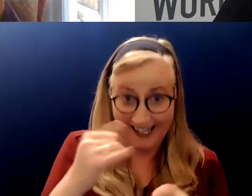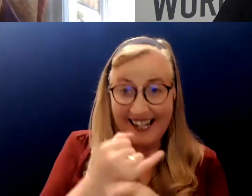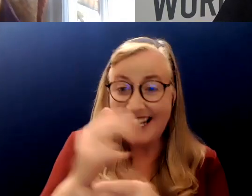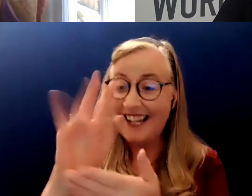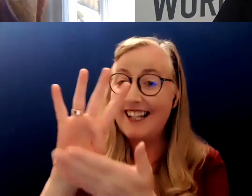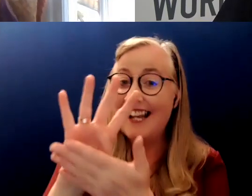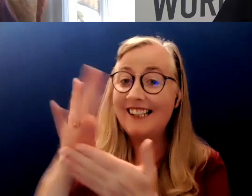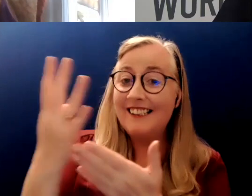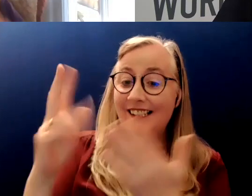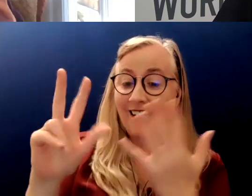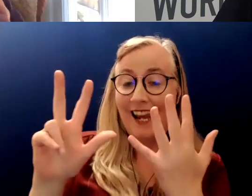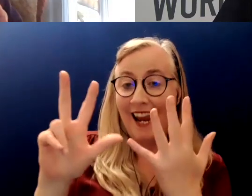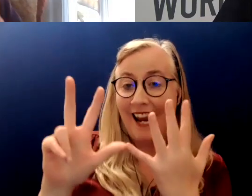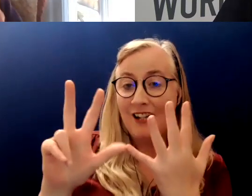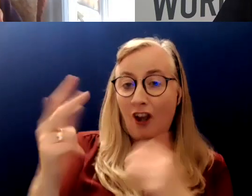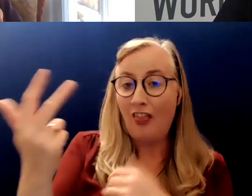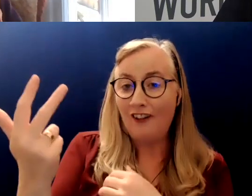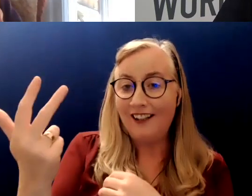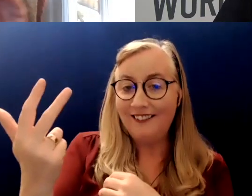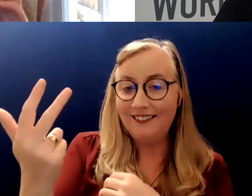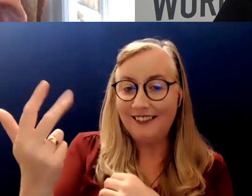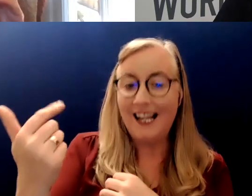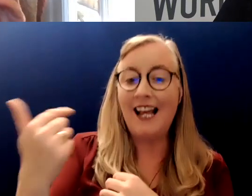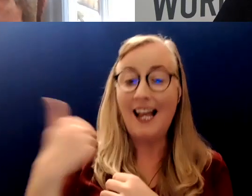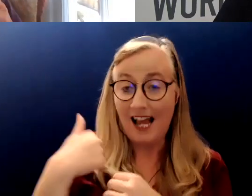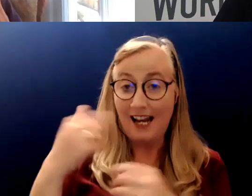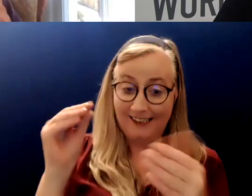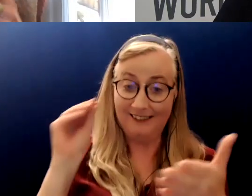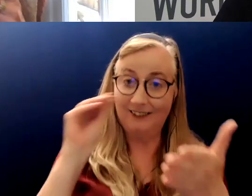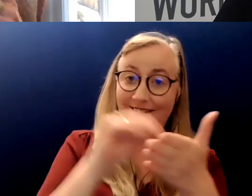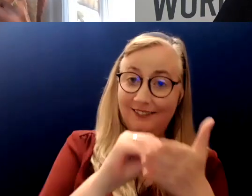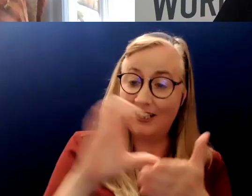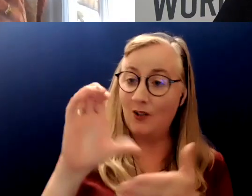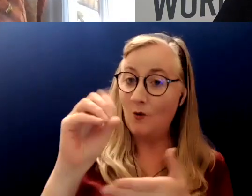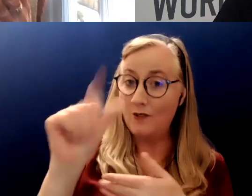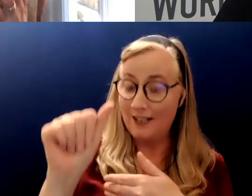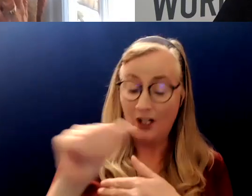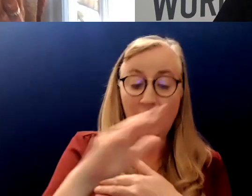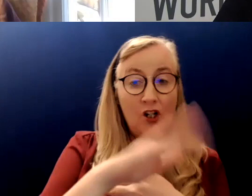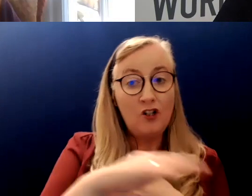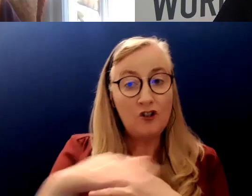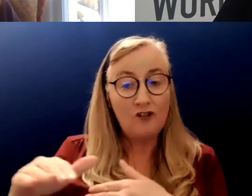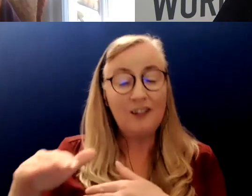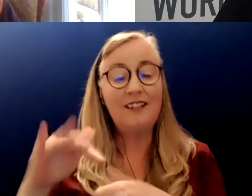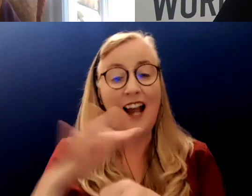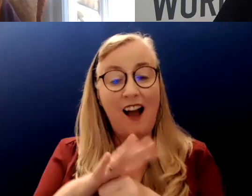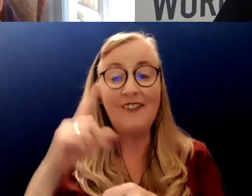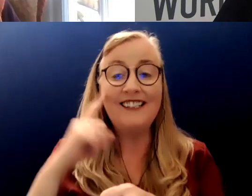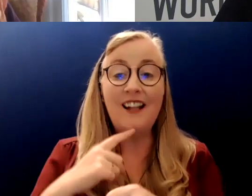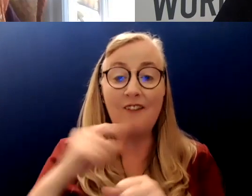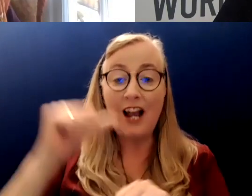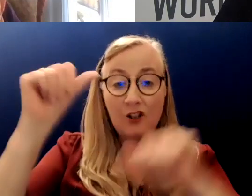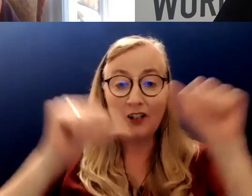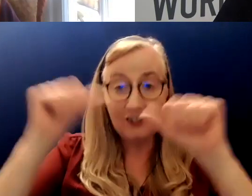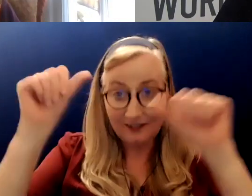1983. And I coined the word Coda, children of deaf adults. And it actually was children of